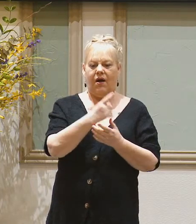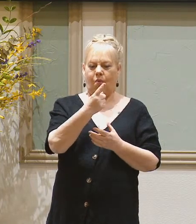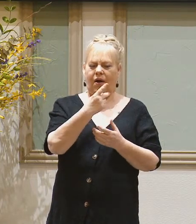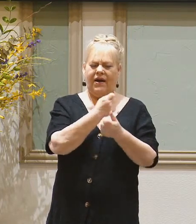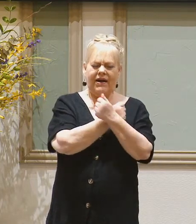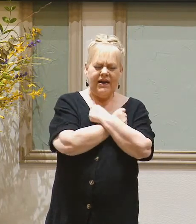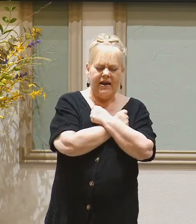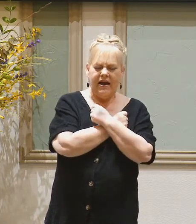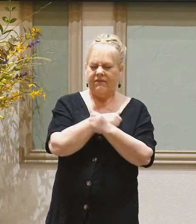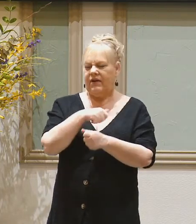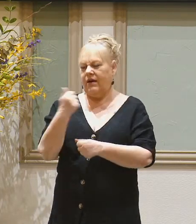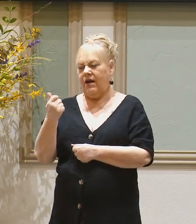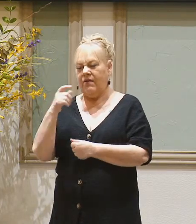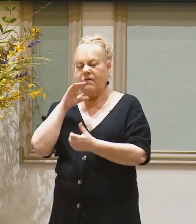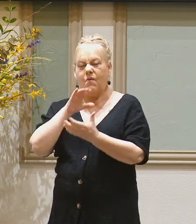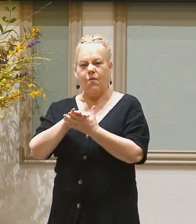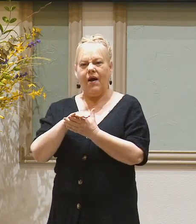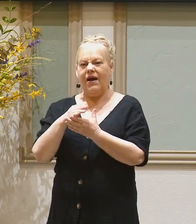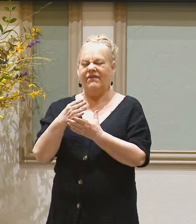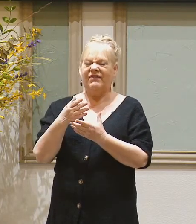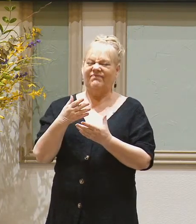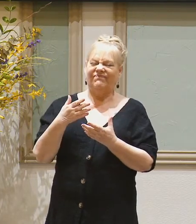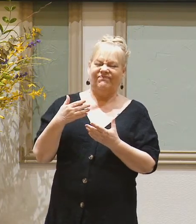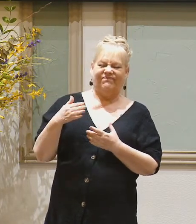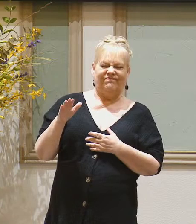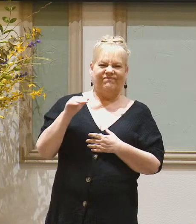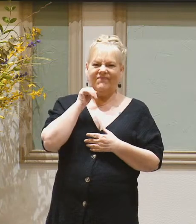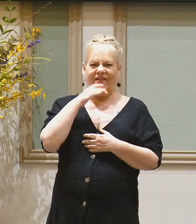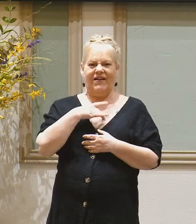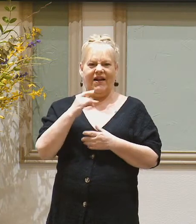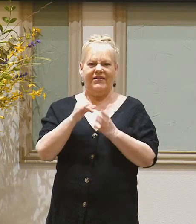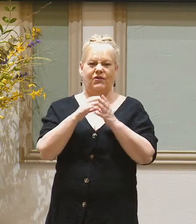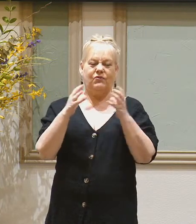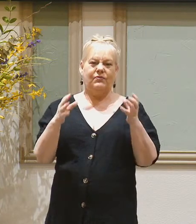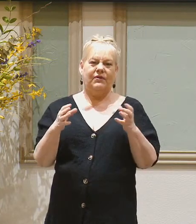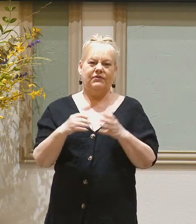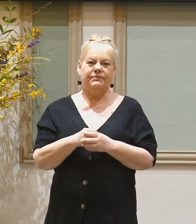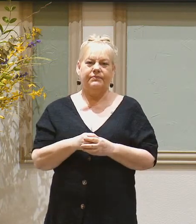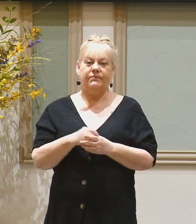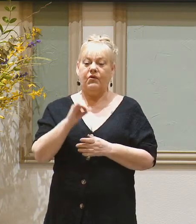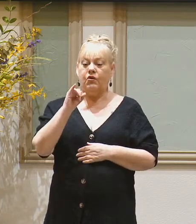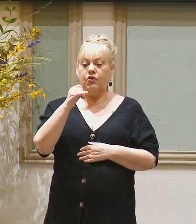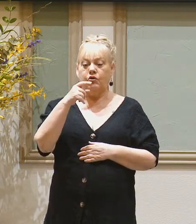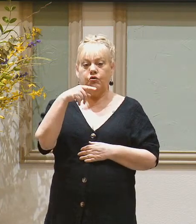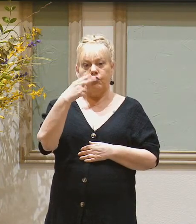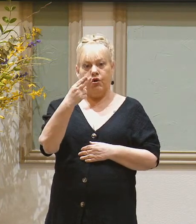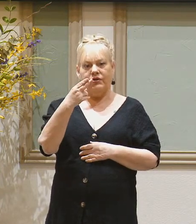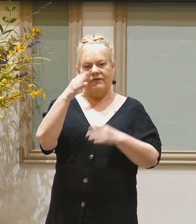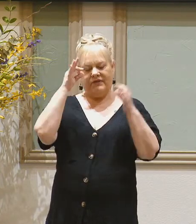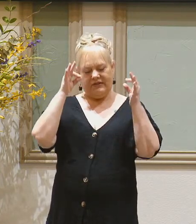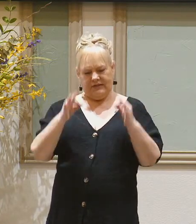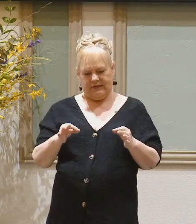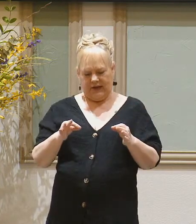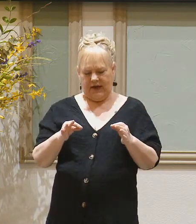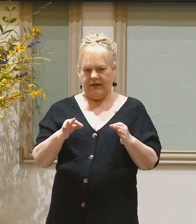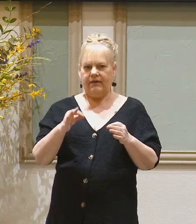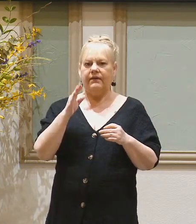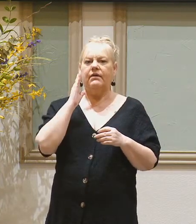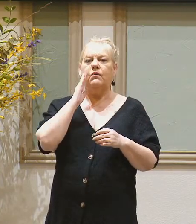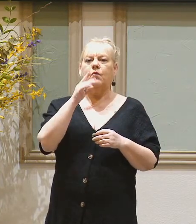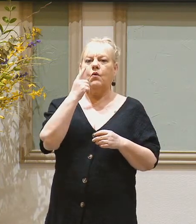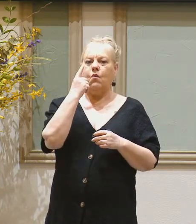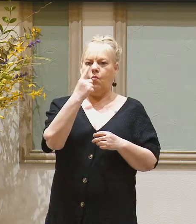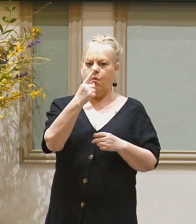he loved and the other one not so much. No, Joseph has decided he's going to be